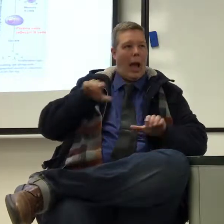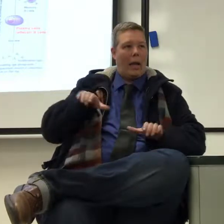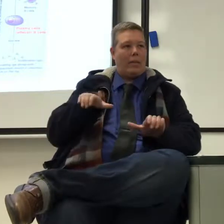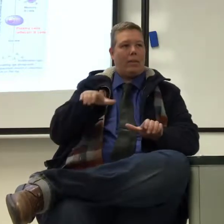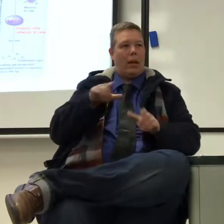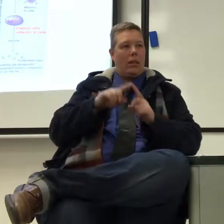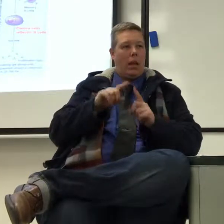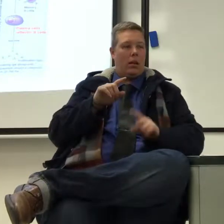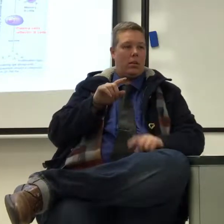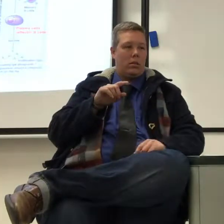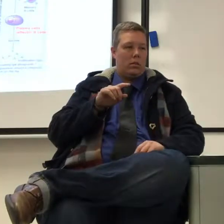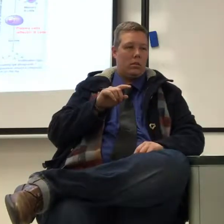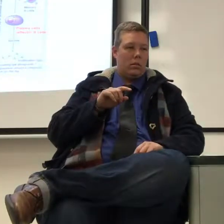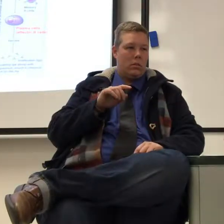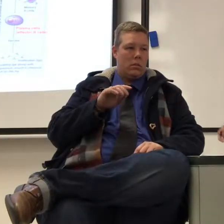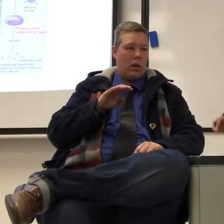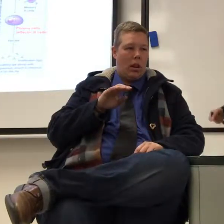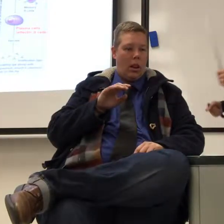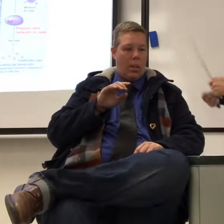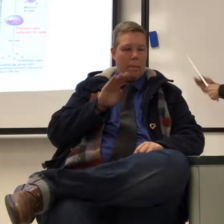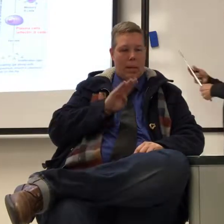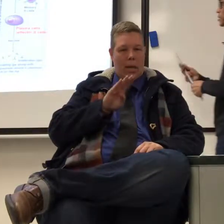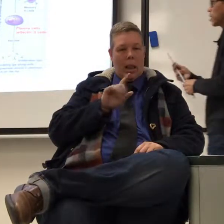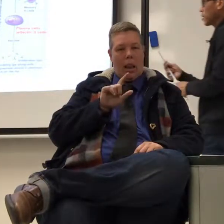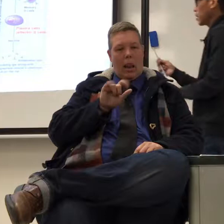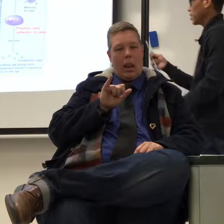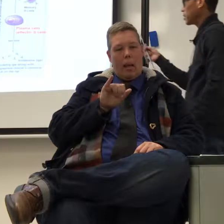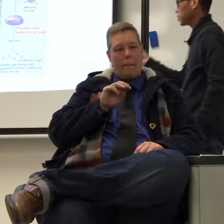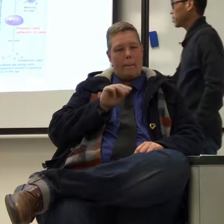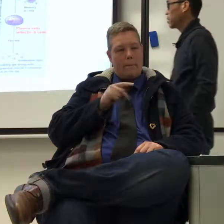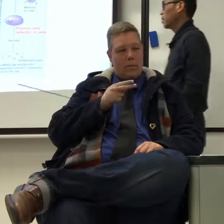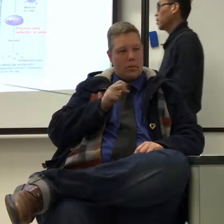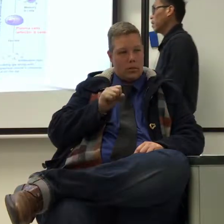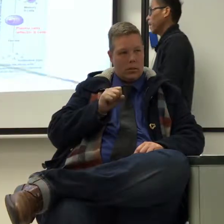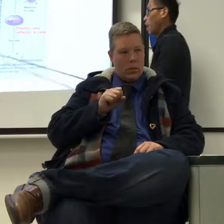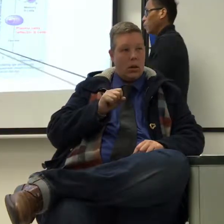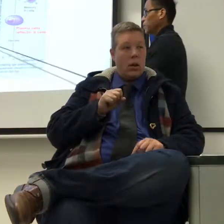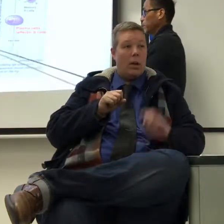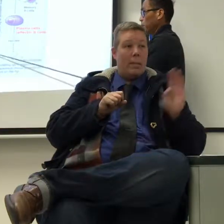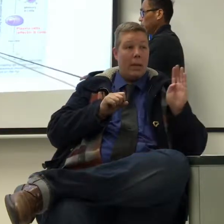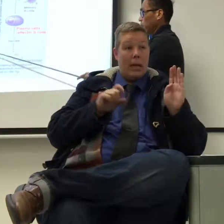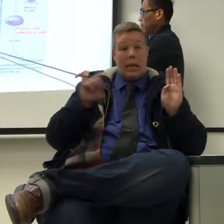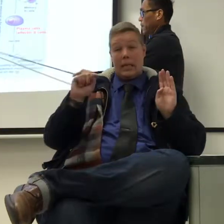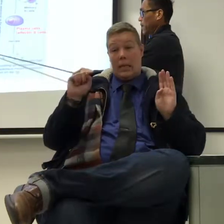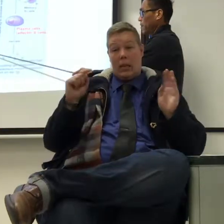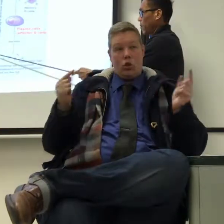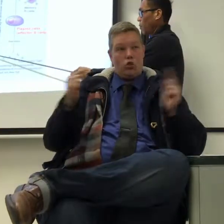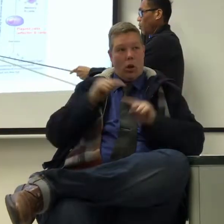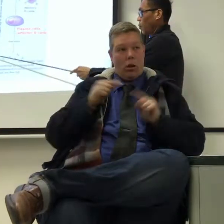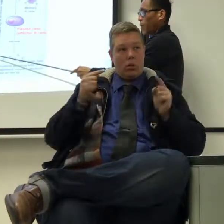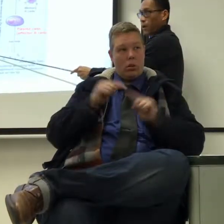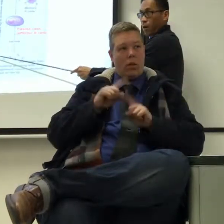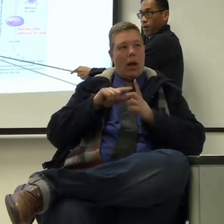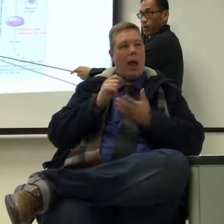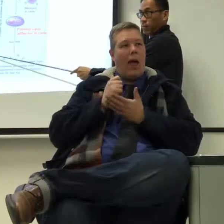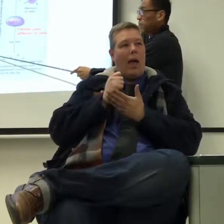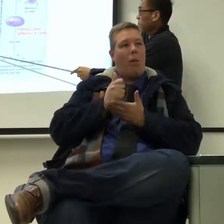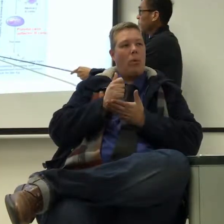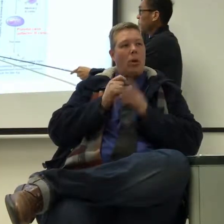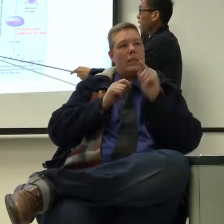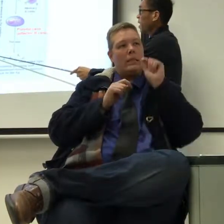figure, there's crosstalk between B and T. The crosstalk is the helper gene. They get the whole thing